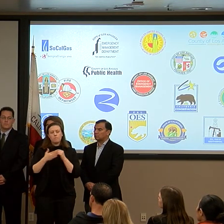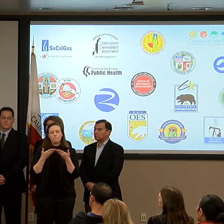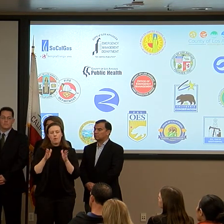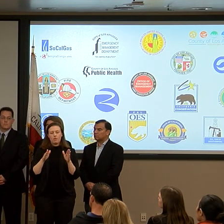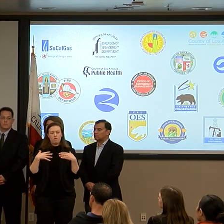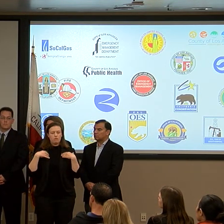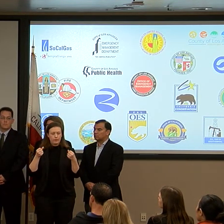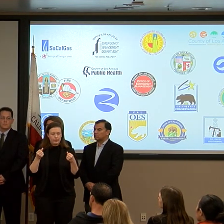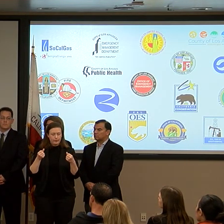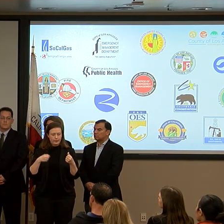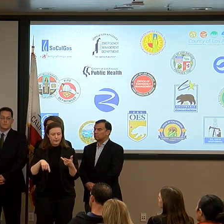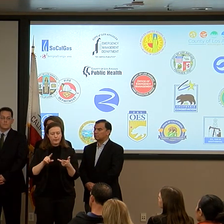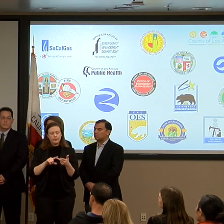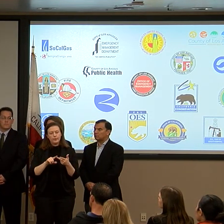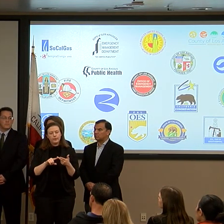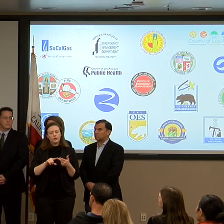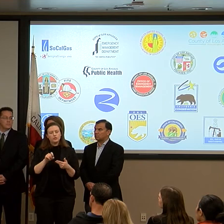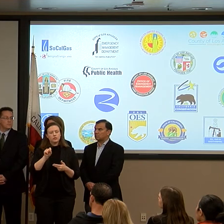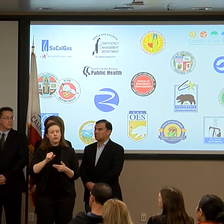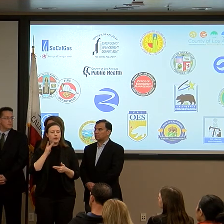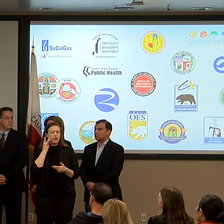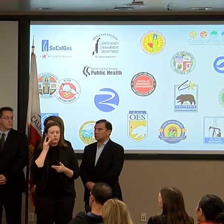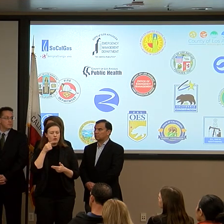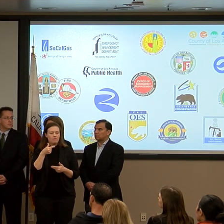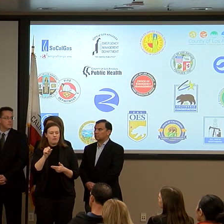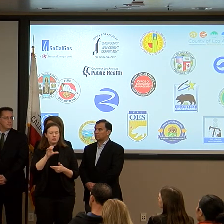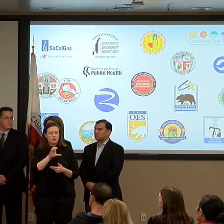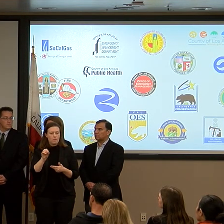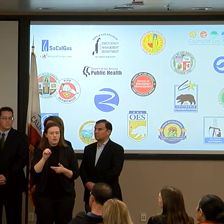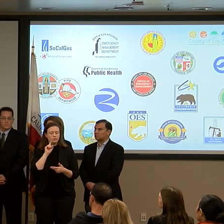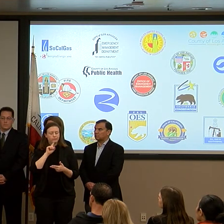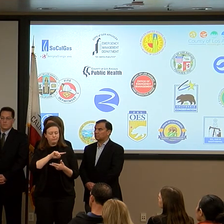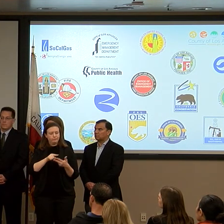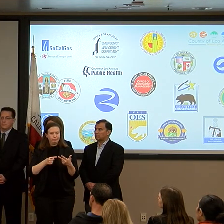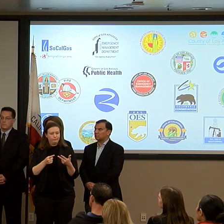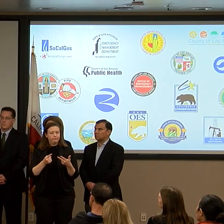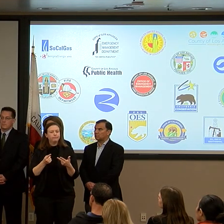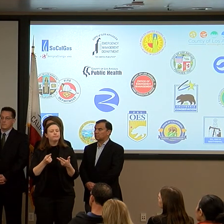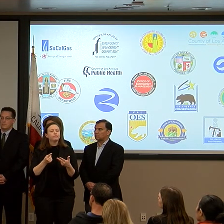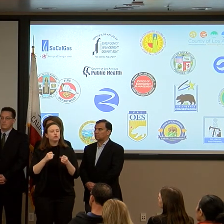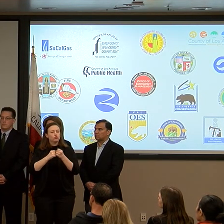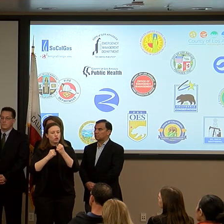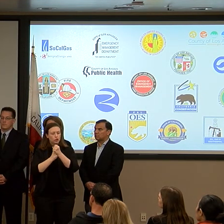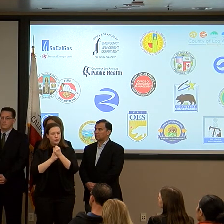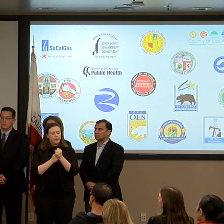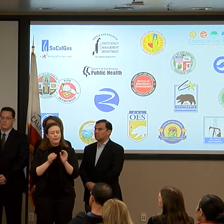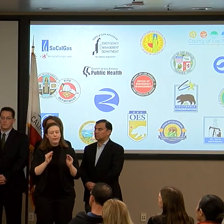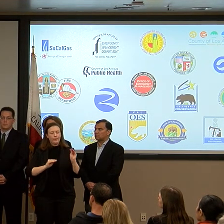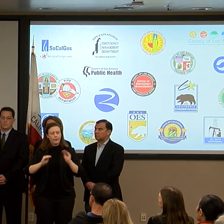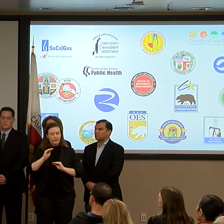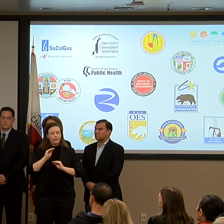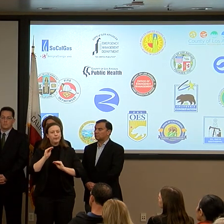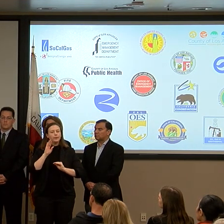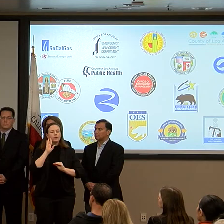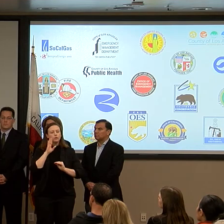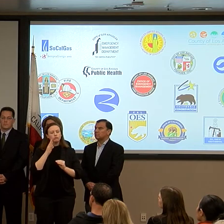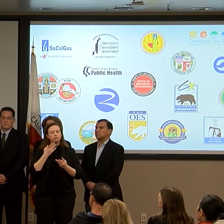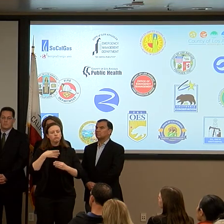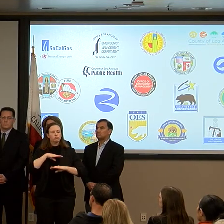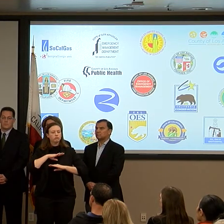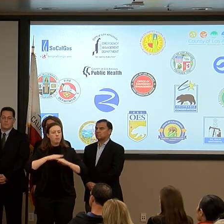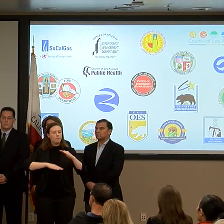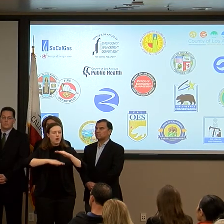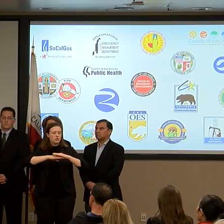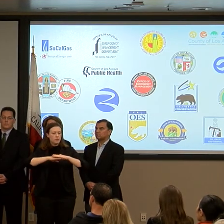Health, and Southern California Gas Company entered into a unified command structure to maximize a collaborative,